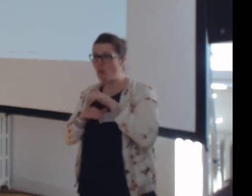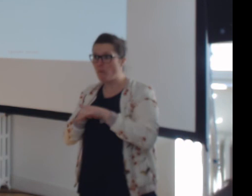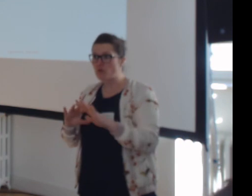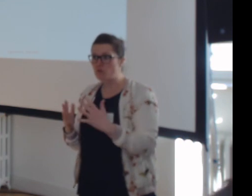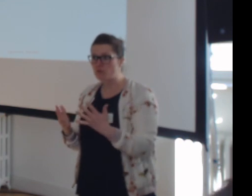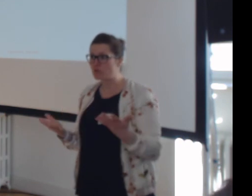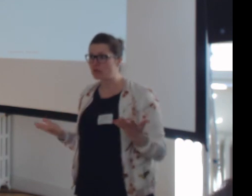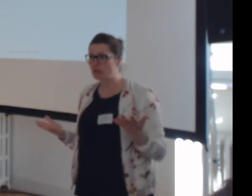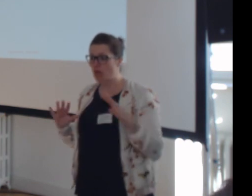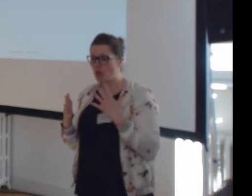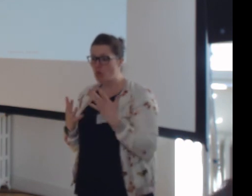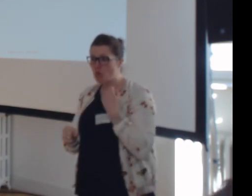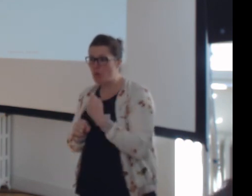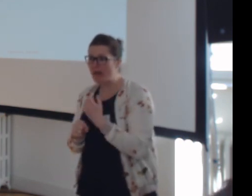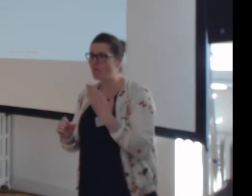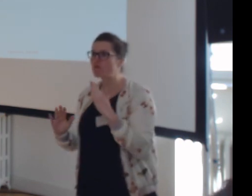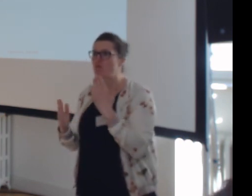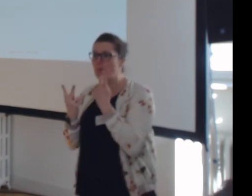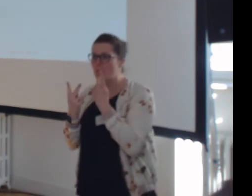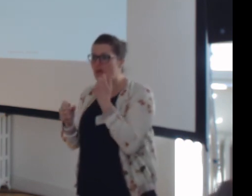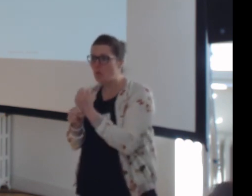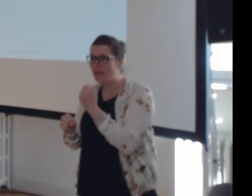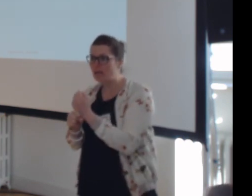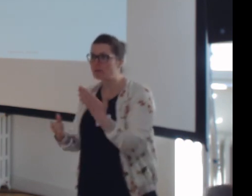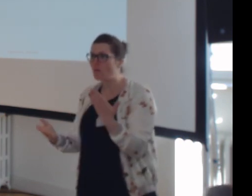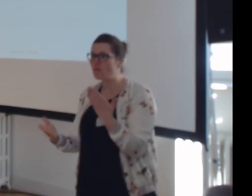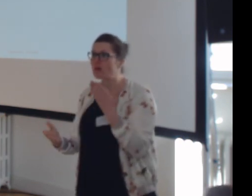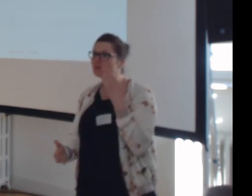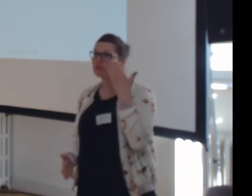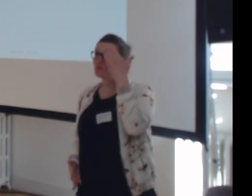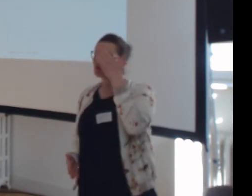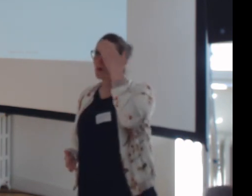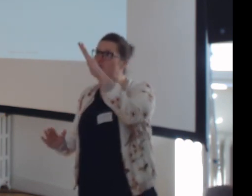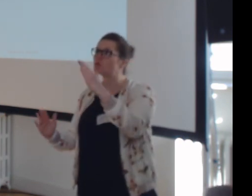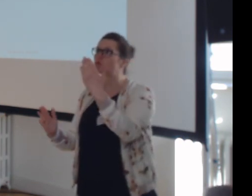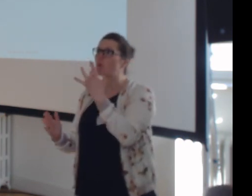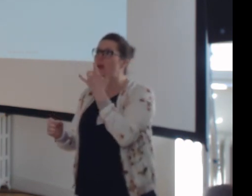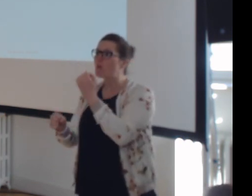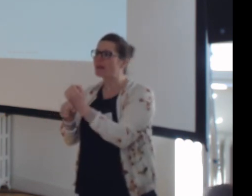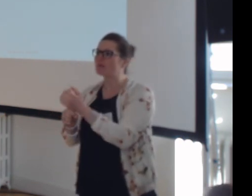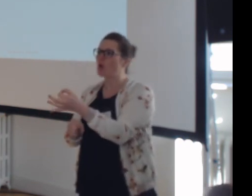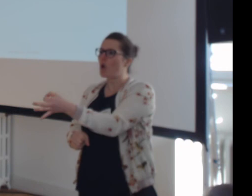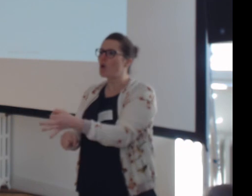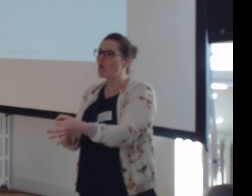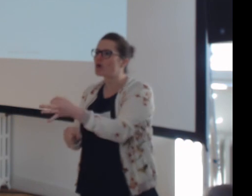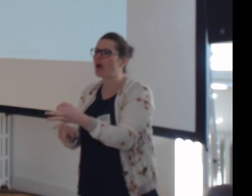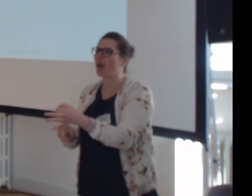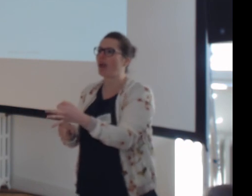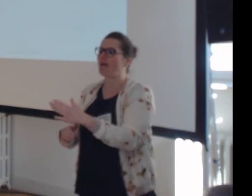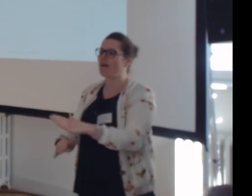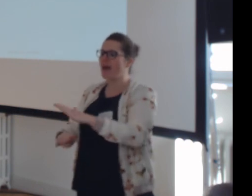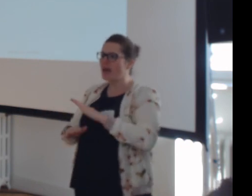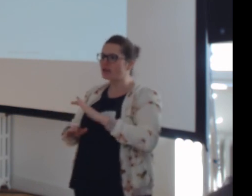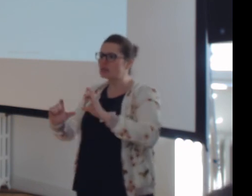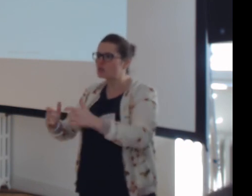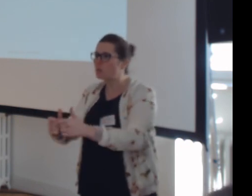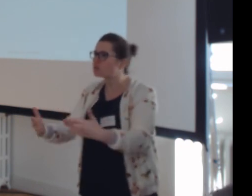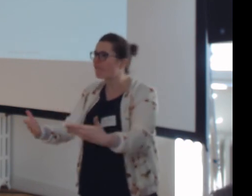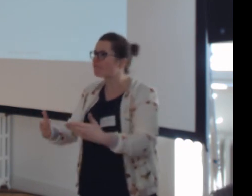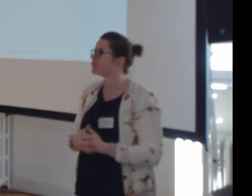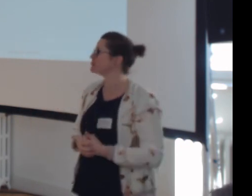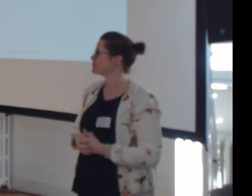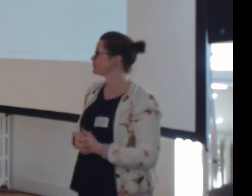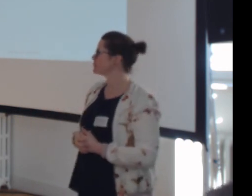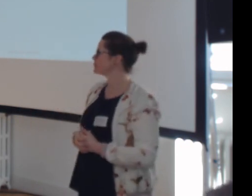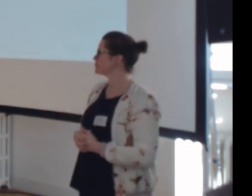how you work or try to work or will work in the future with local heritage groups or